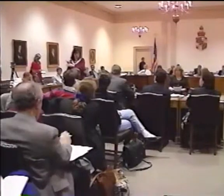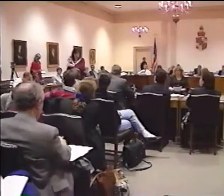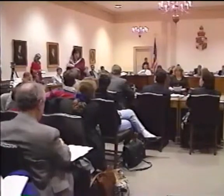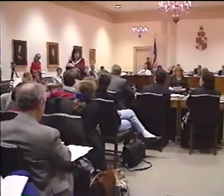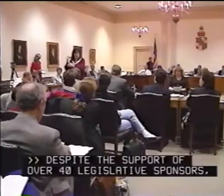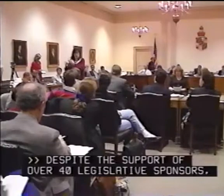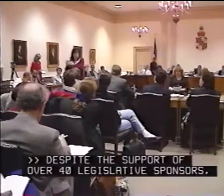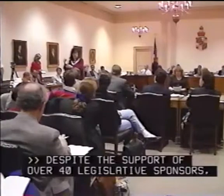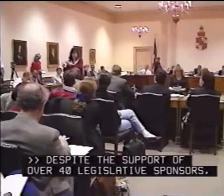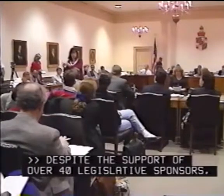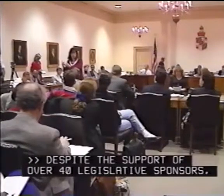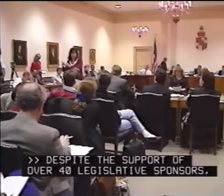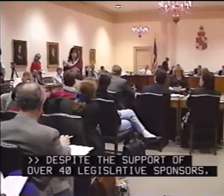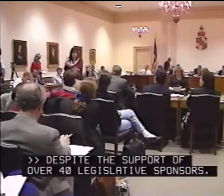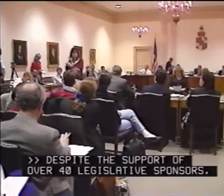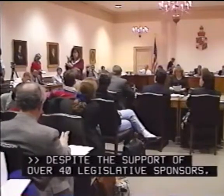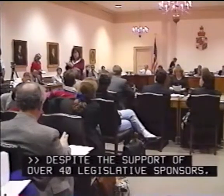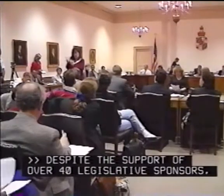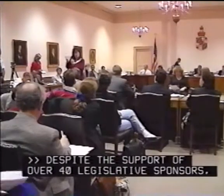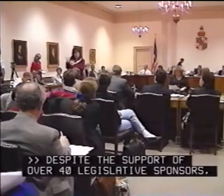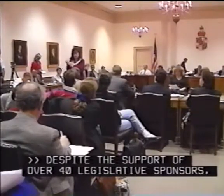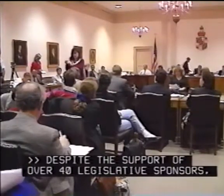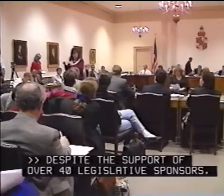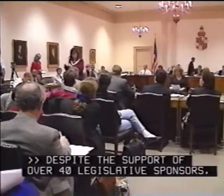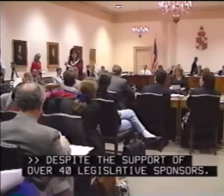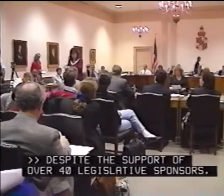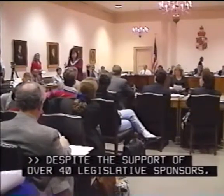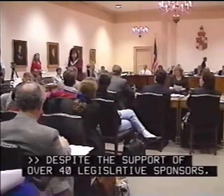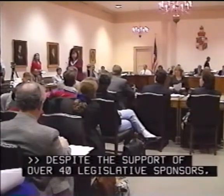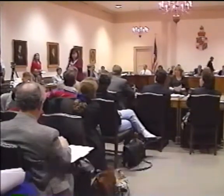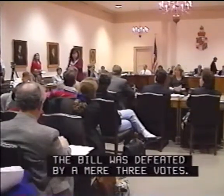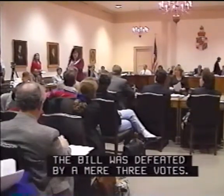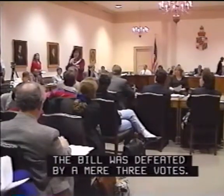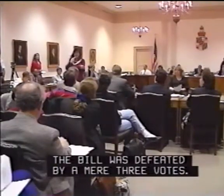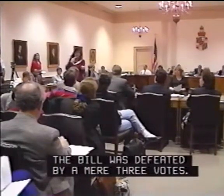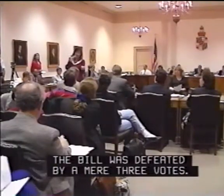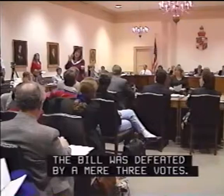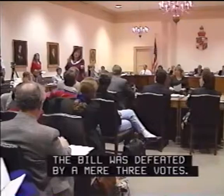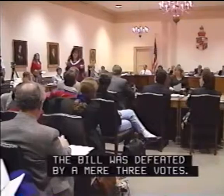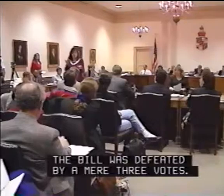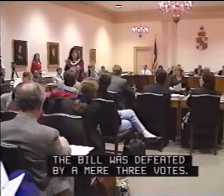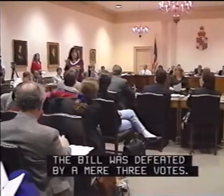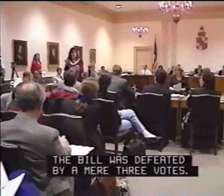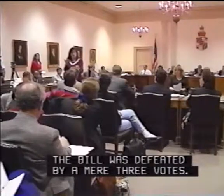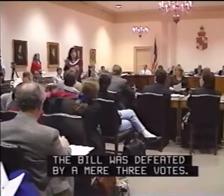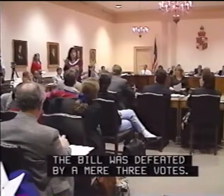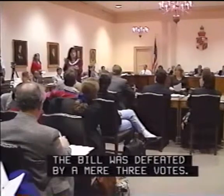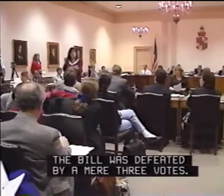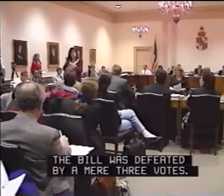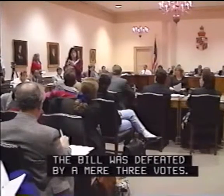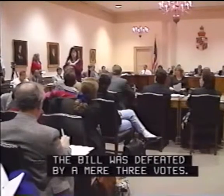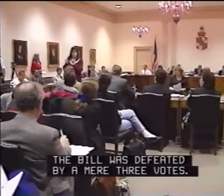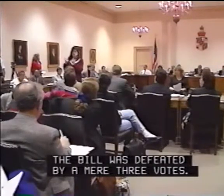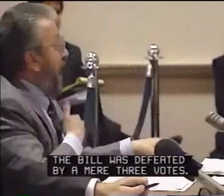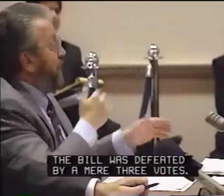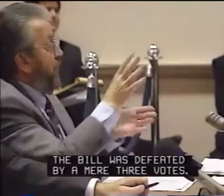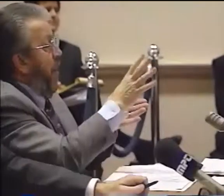Despite the support of over 40 legislative sponsors, the bill was defeated by a mere three votes. But